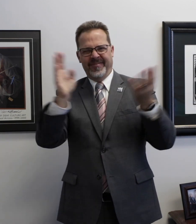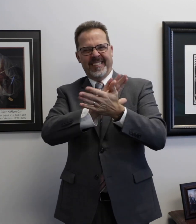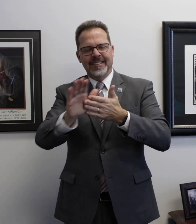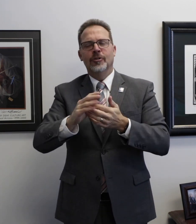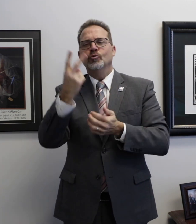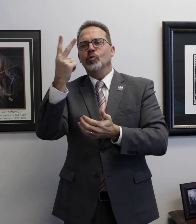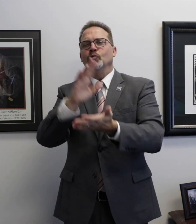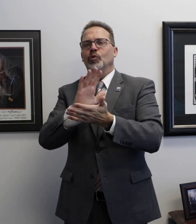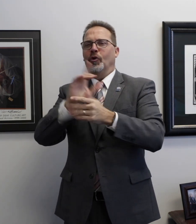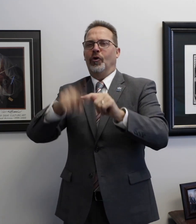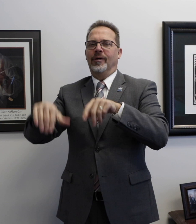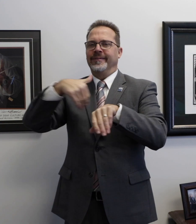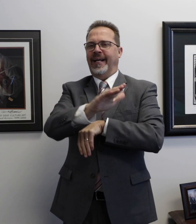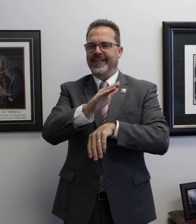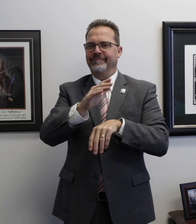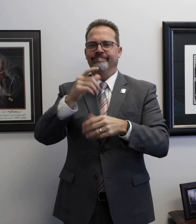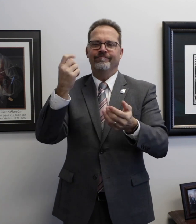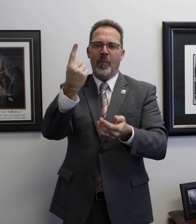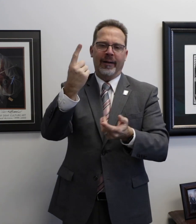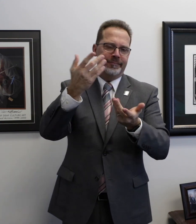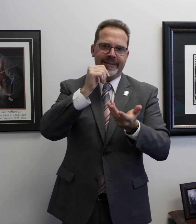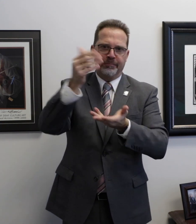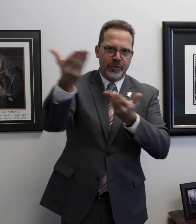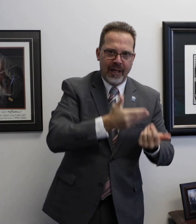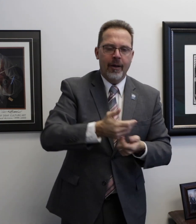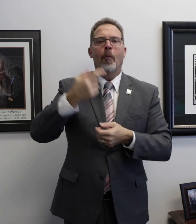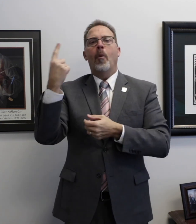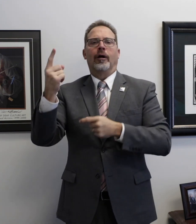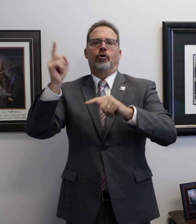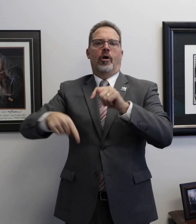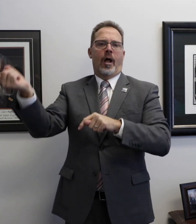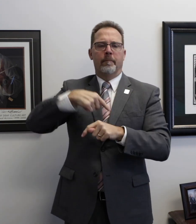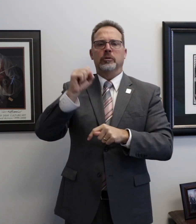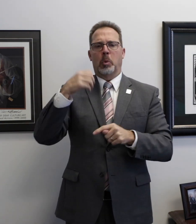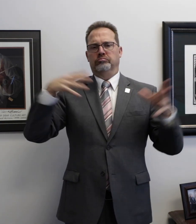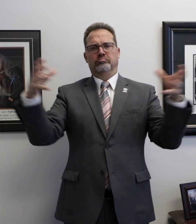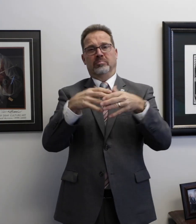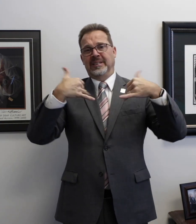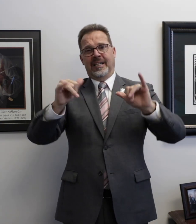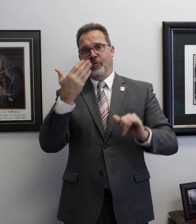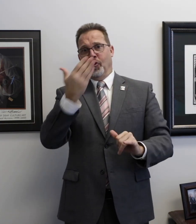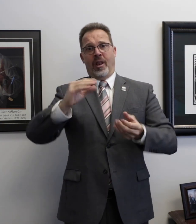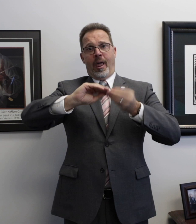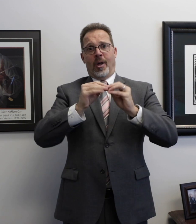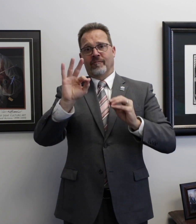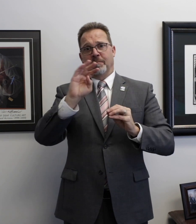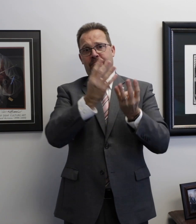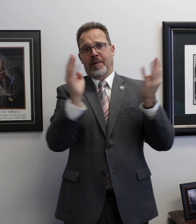two schools, unfortunately, that couldn't send their mascot. One team didn't come all together, and the other team didn't have a mascot that was able to join. But for those